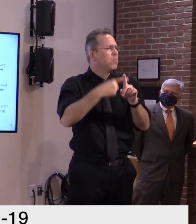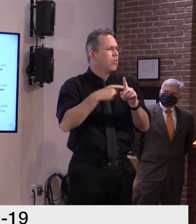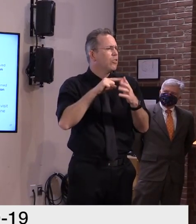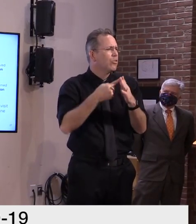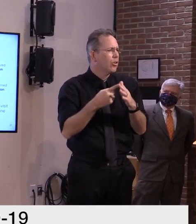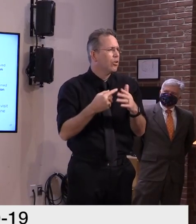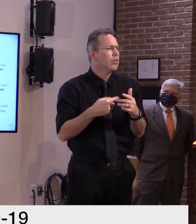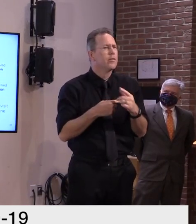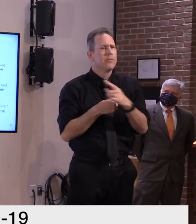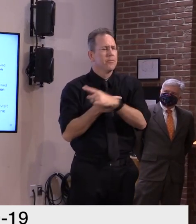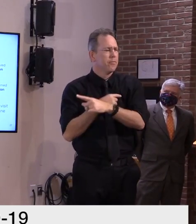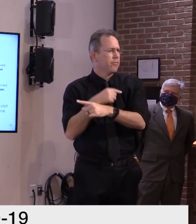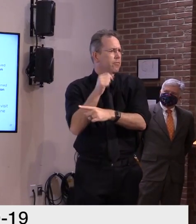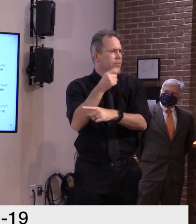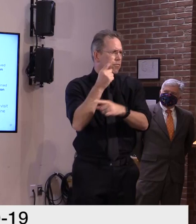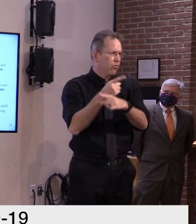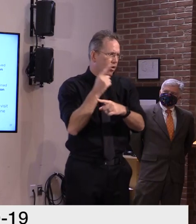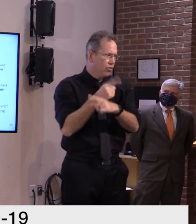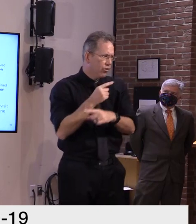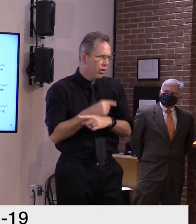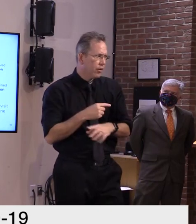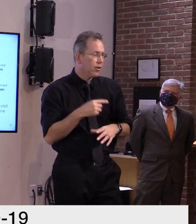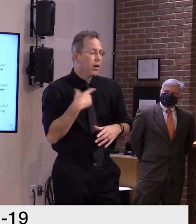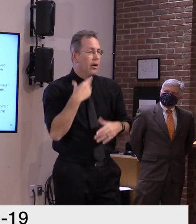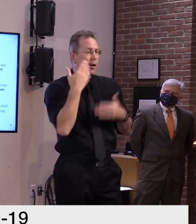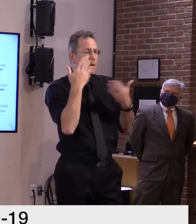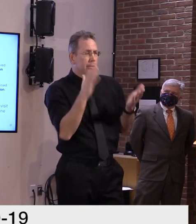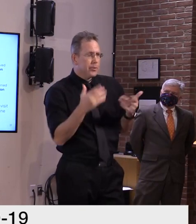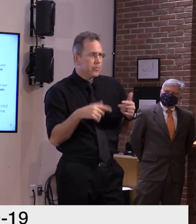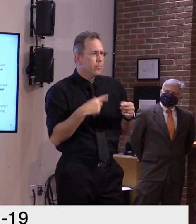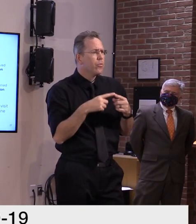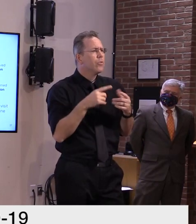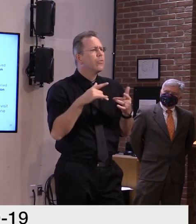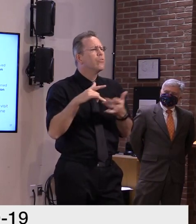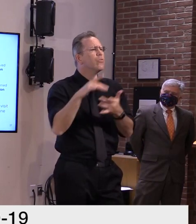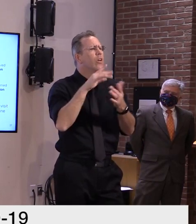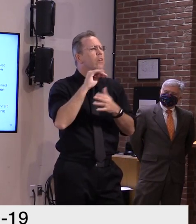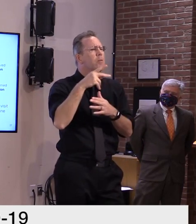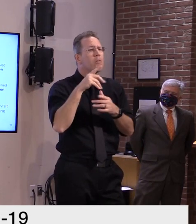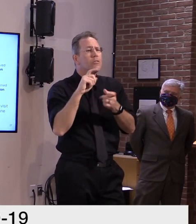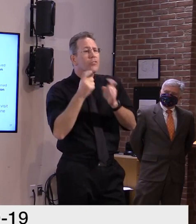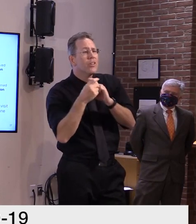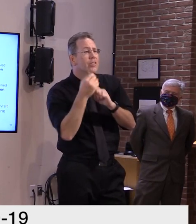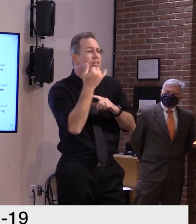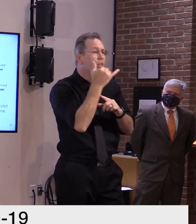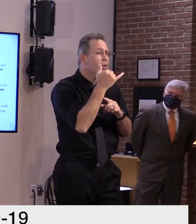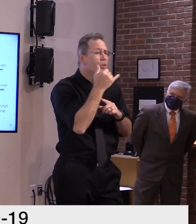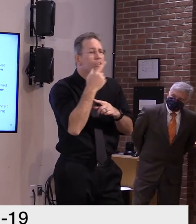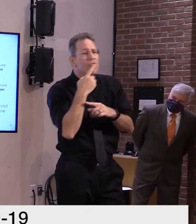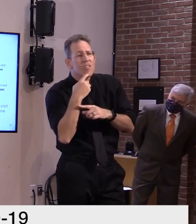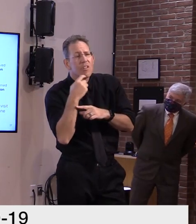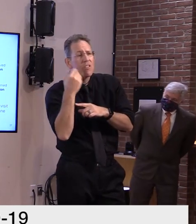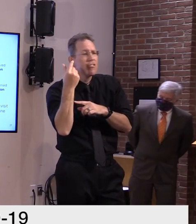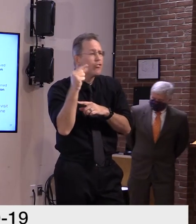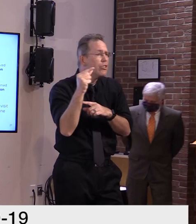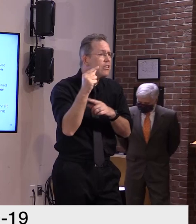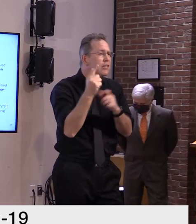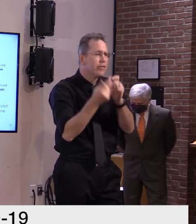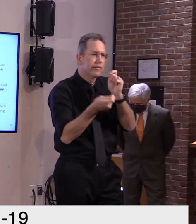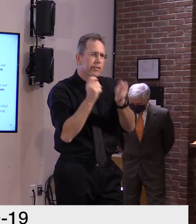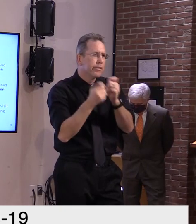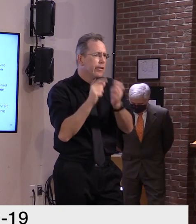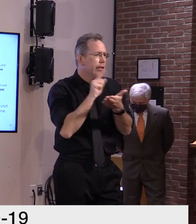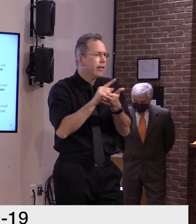open more, you know, in the near future. I know the guidance is out and snow is on the ground, but the map obviously updates every week. We'll see what happens